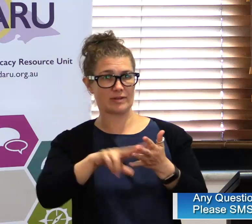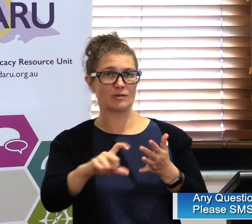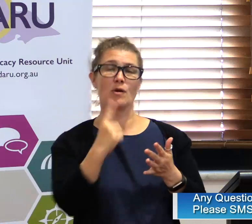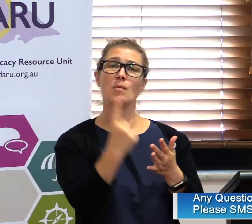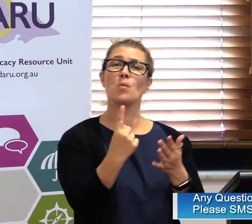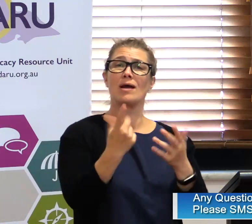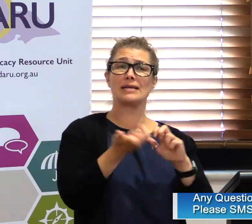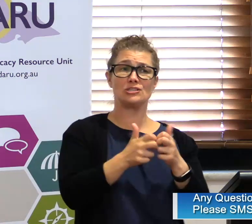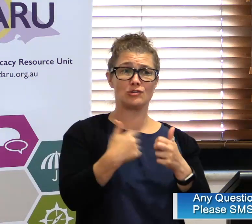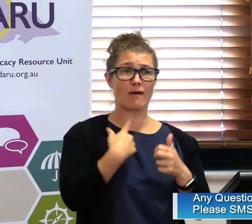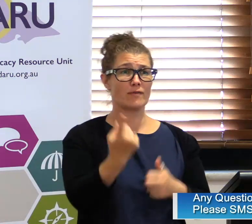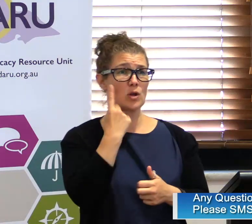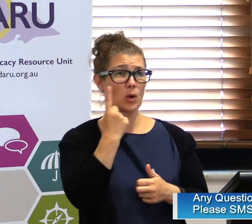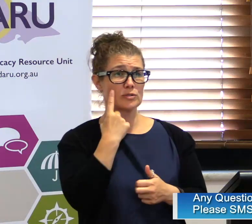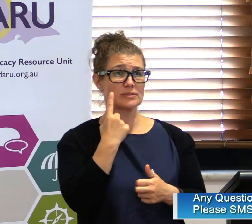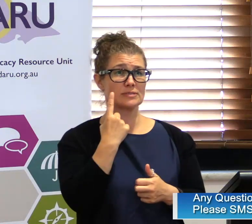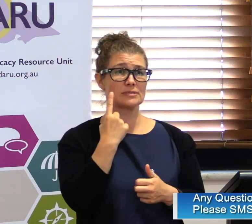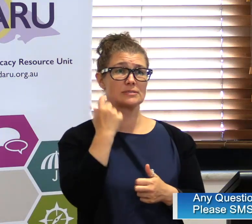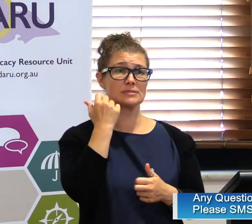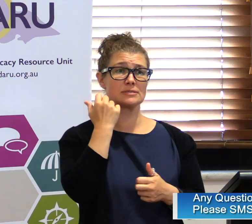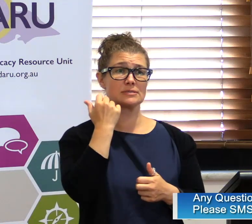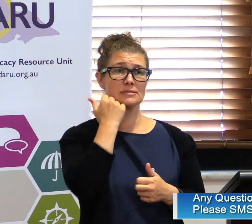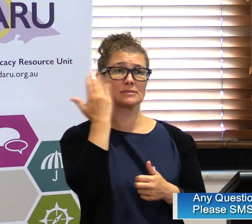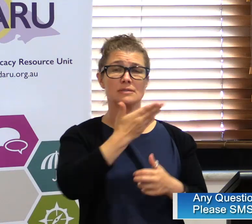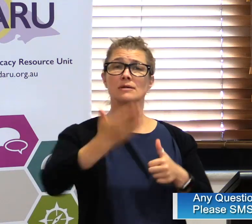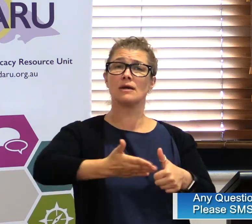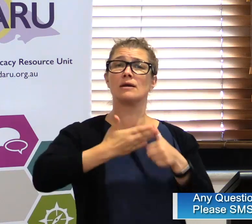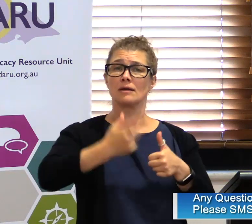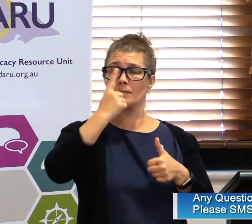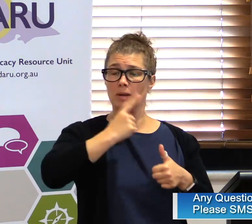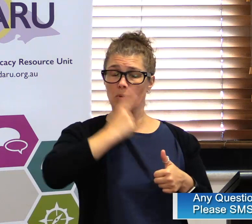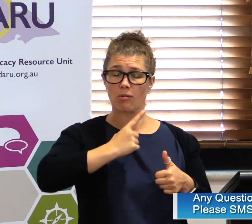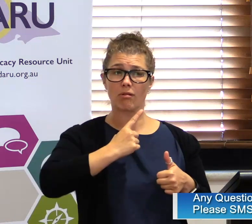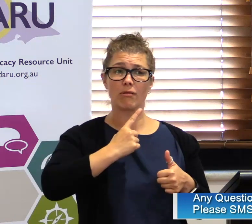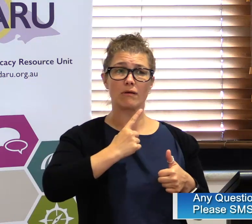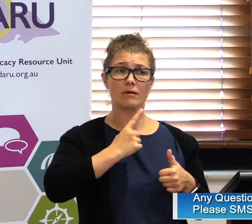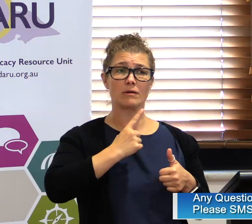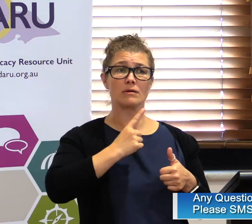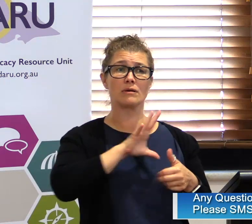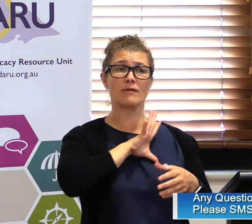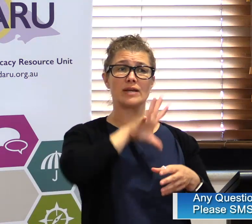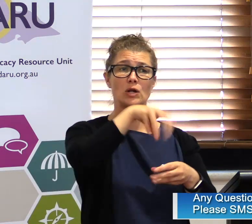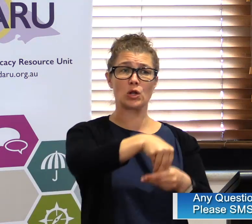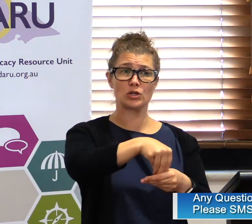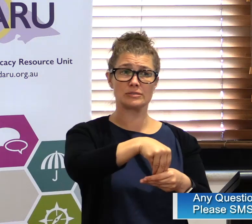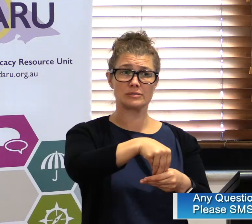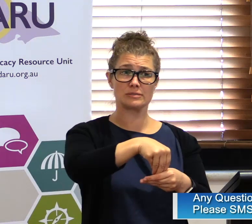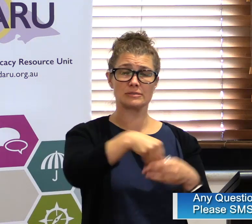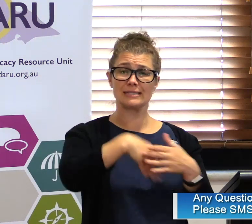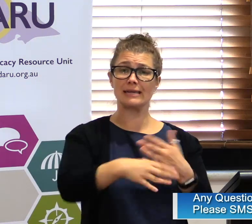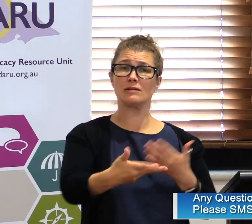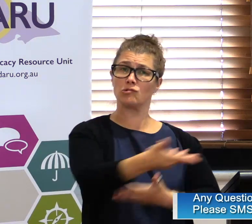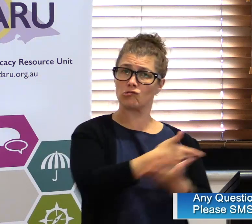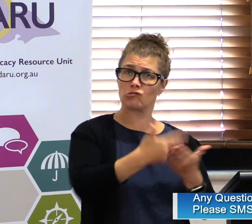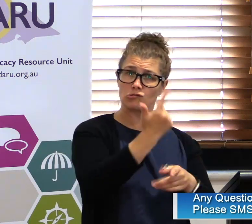that I have noticed is Aboriginal people being included in the